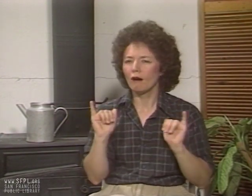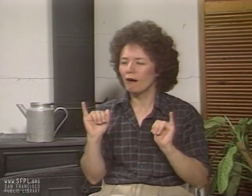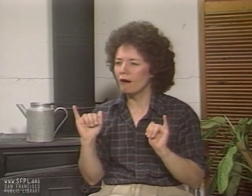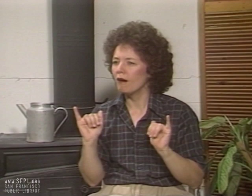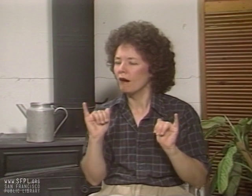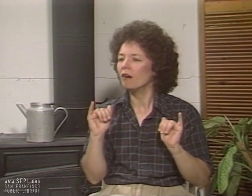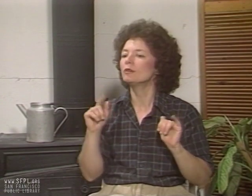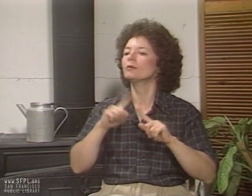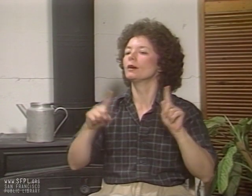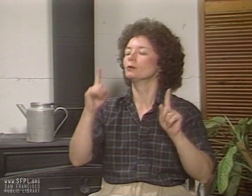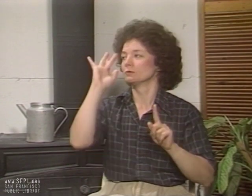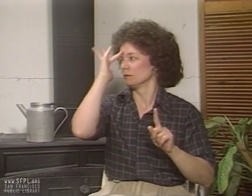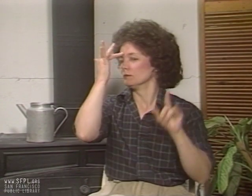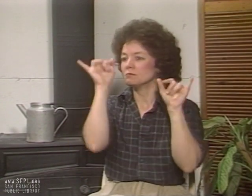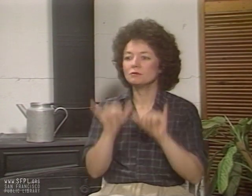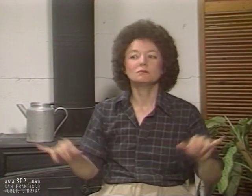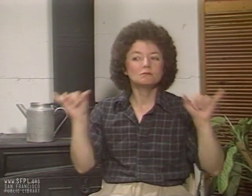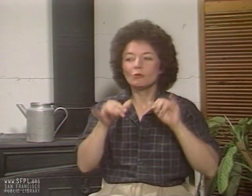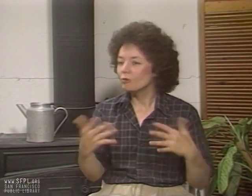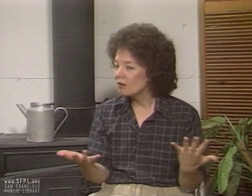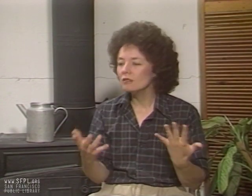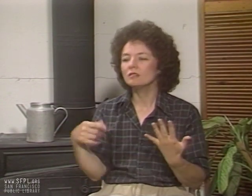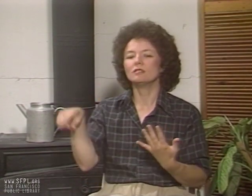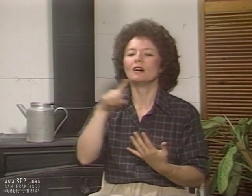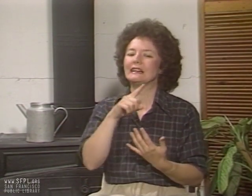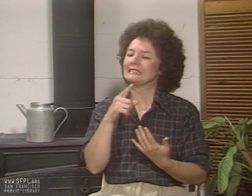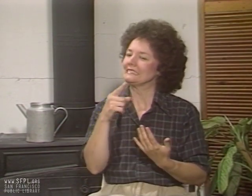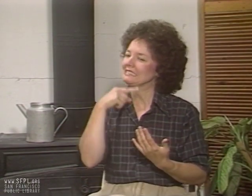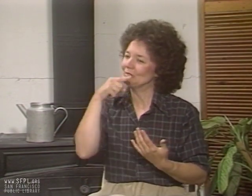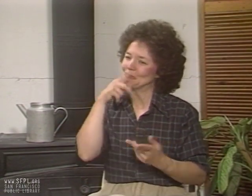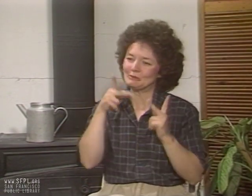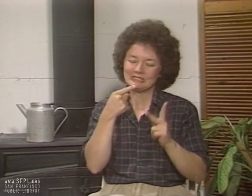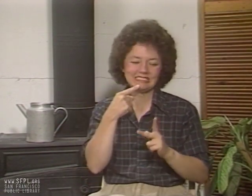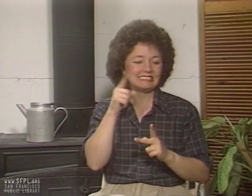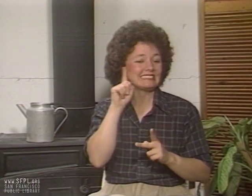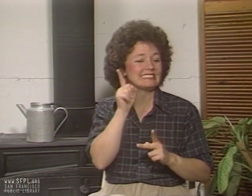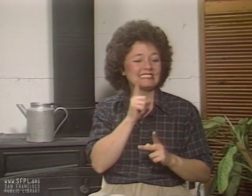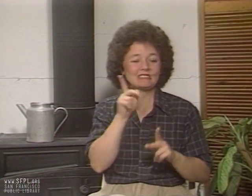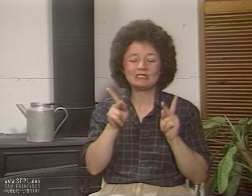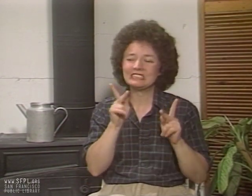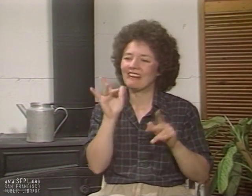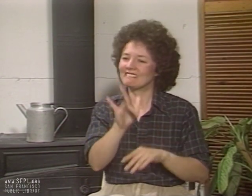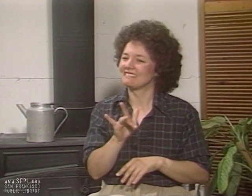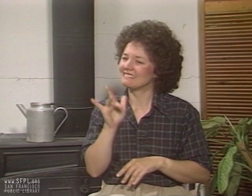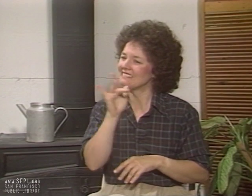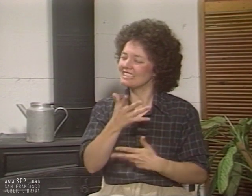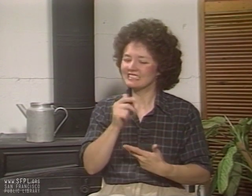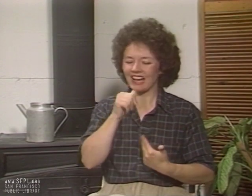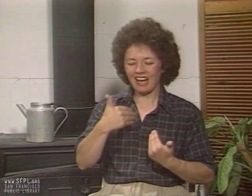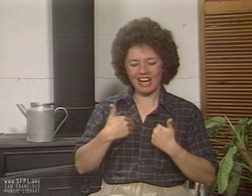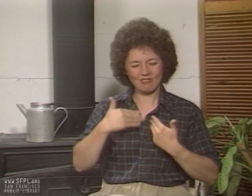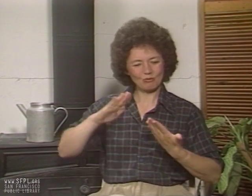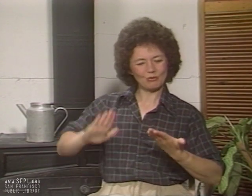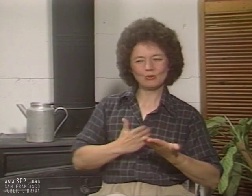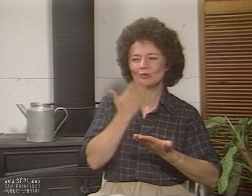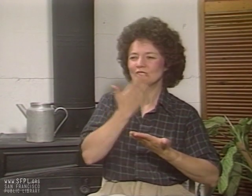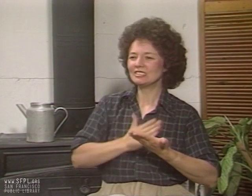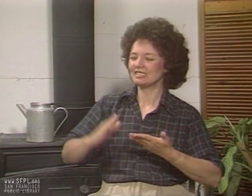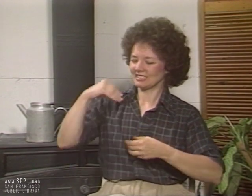was a language as valid as English, and that deaf people are therefore a genuine cultural and minority group. We'd debate for hours over these questions